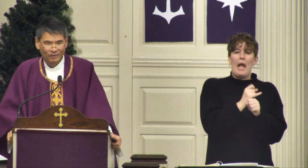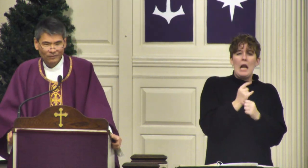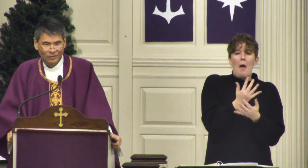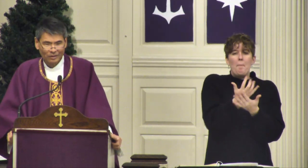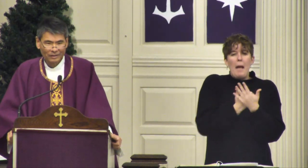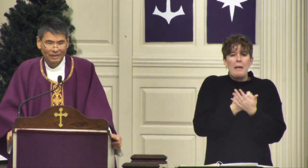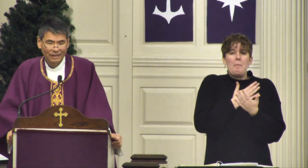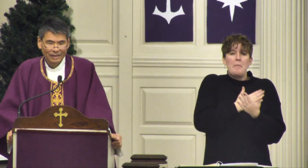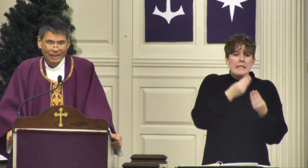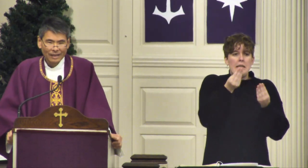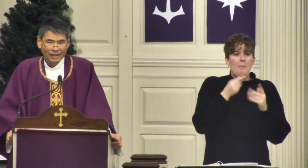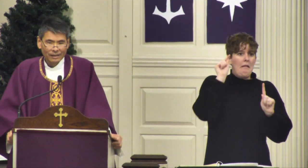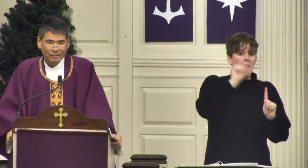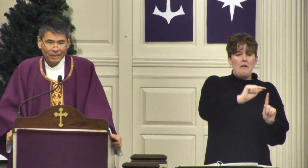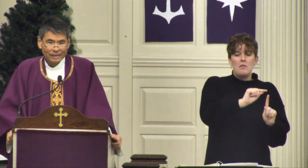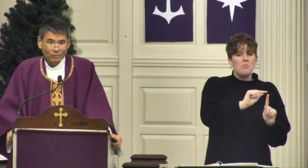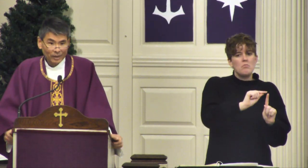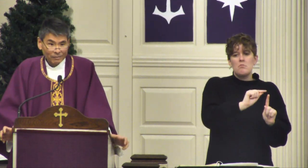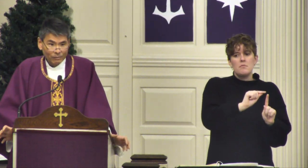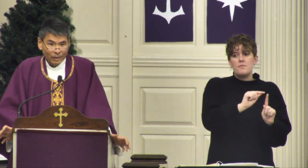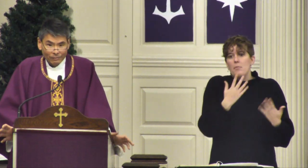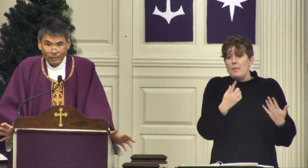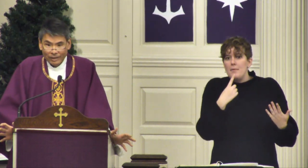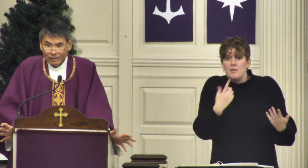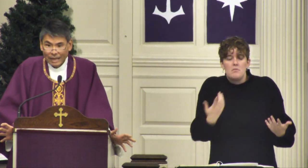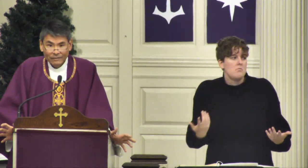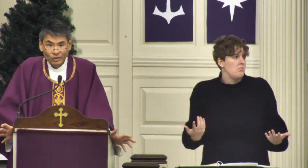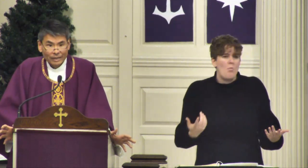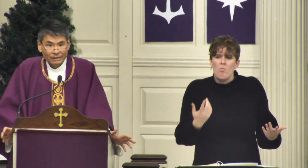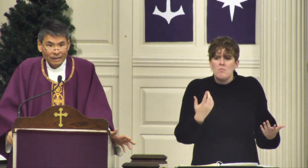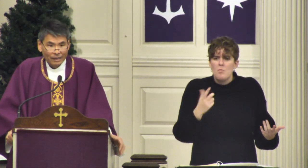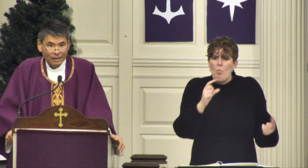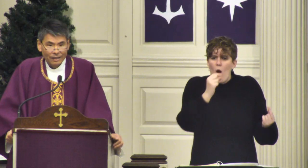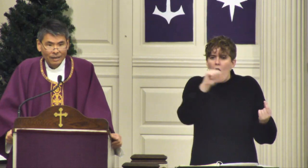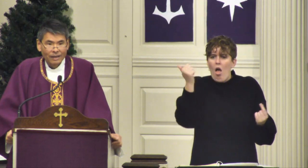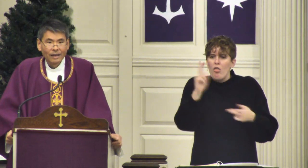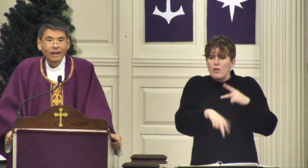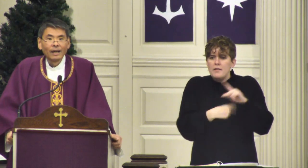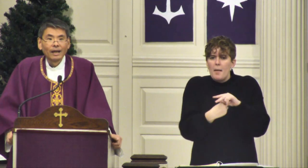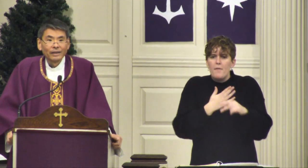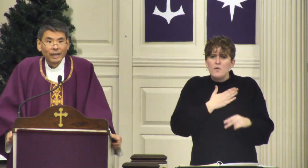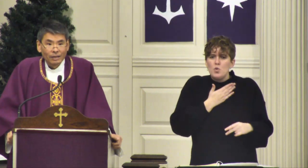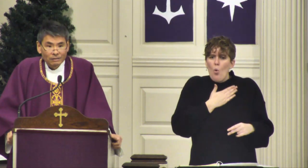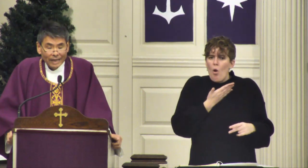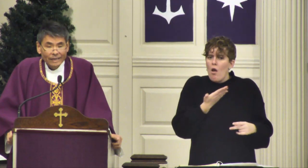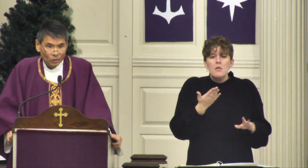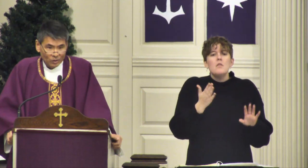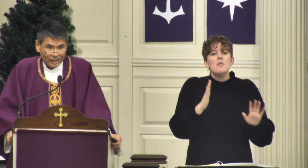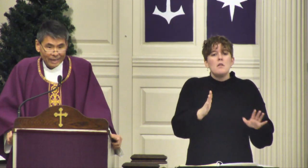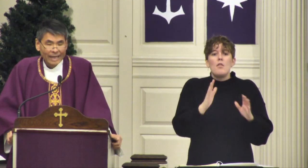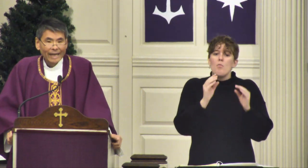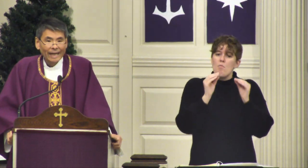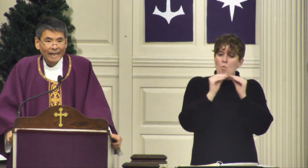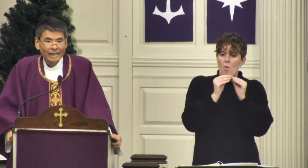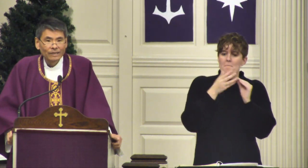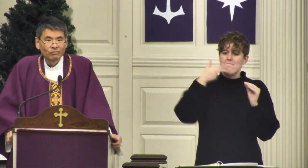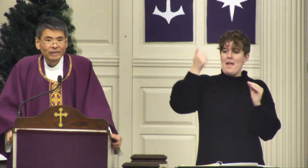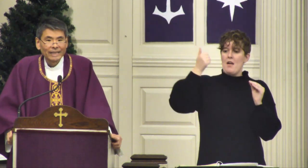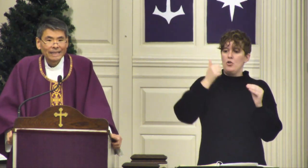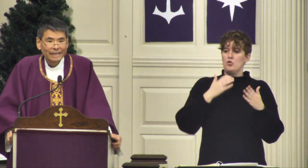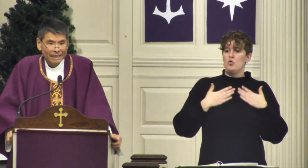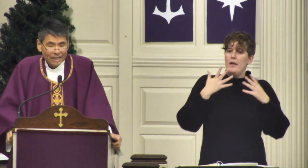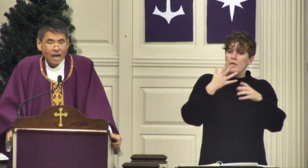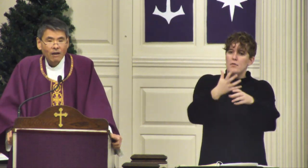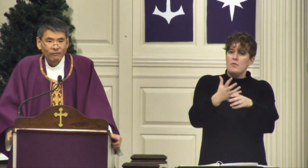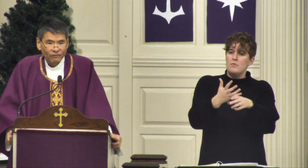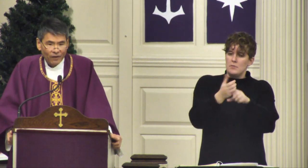for. You might say, well, then what else? What other kind of joy is there? The greater joy is